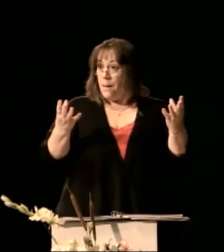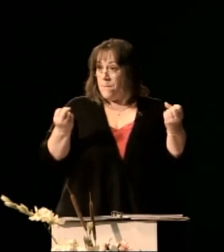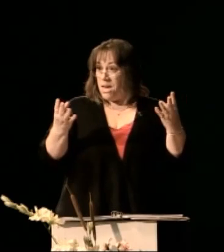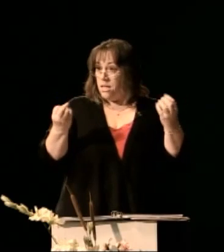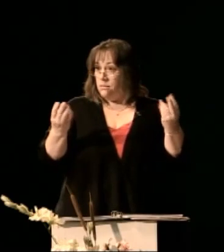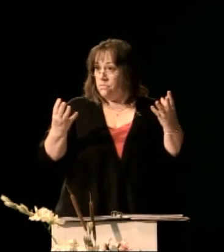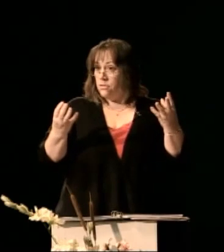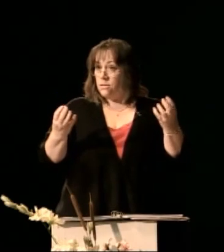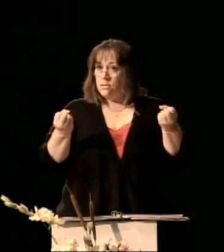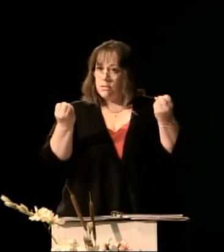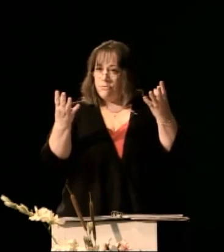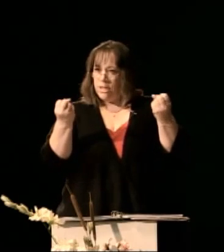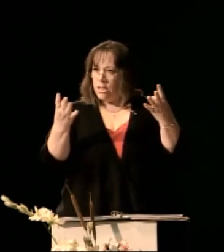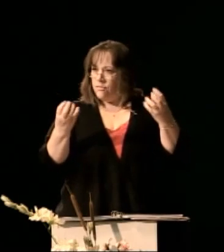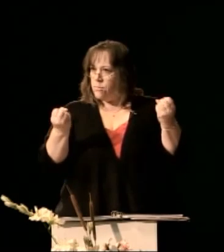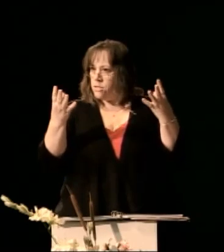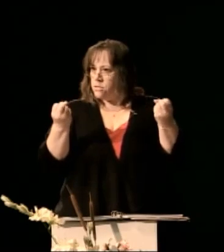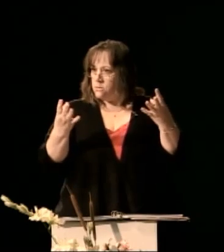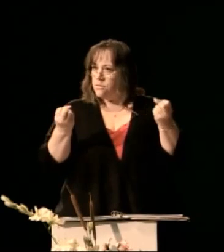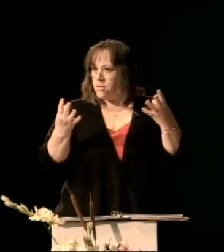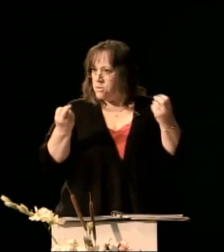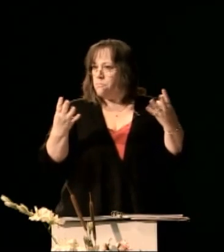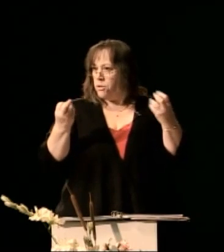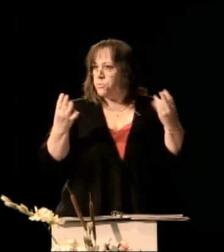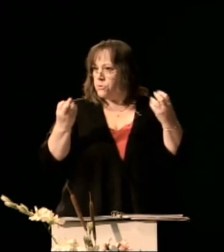Many. The flicking of it means multiples.